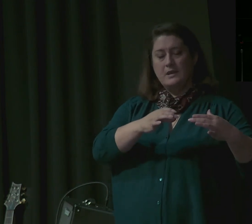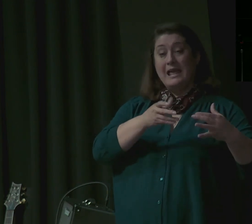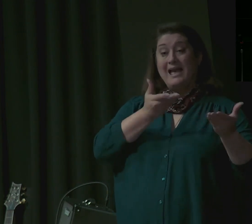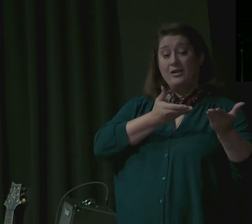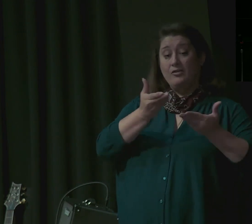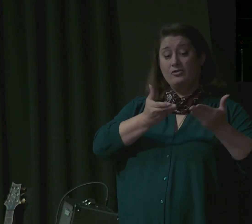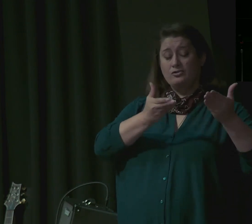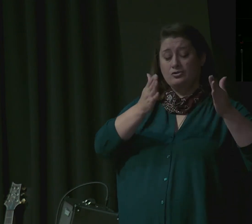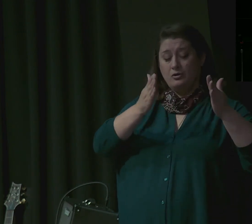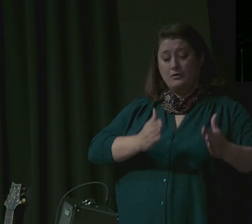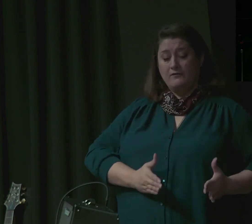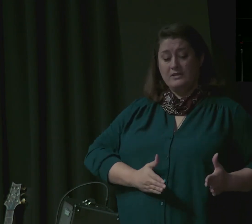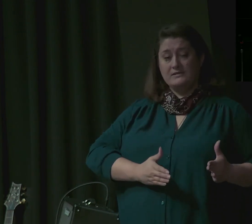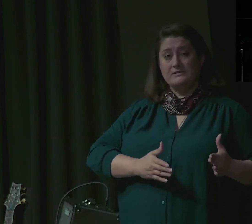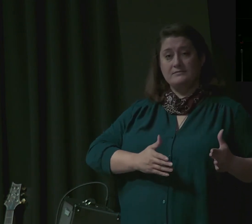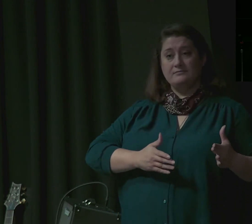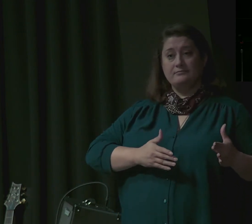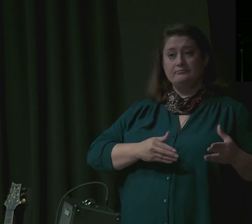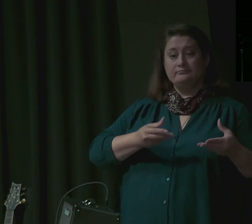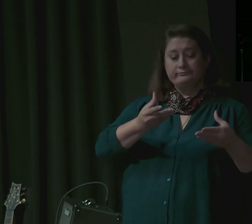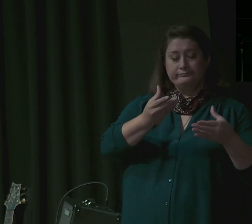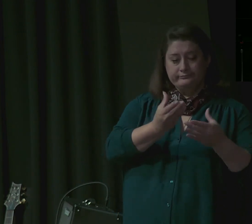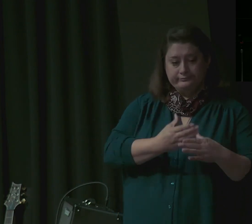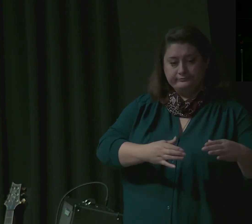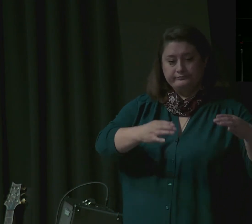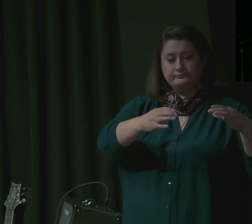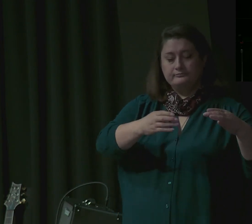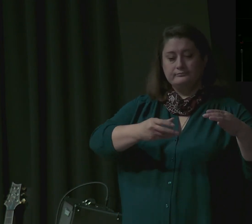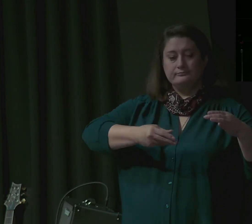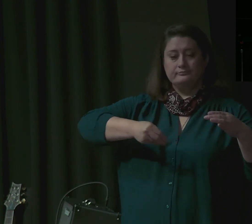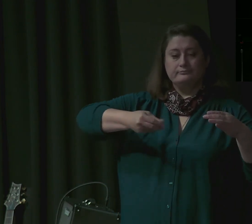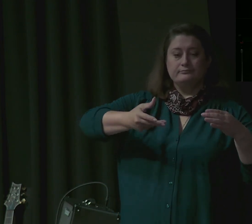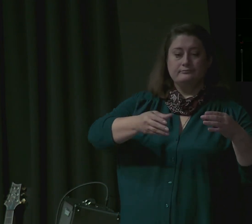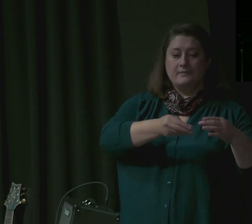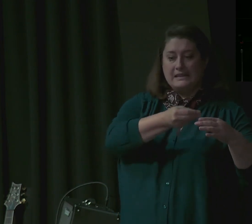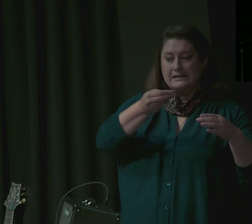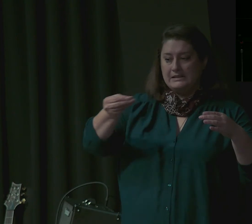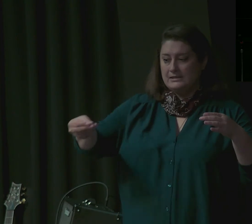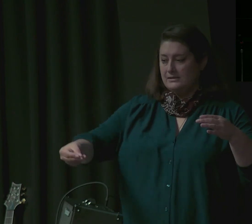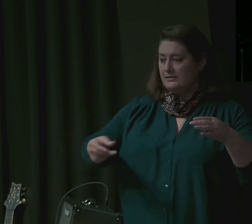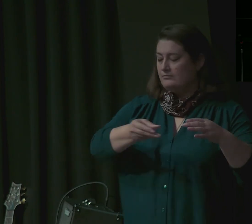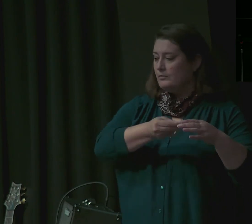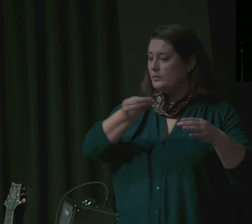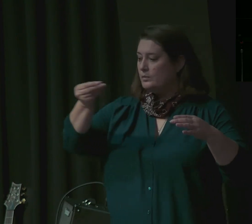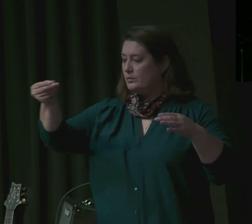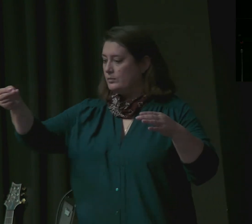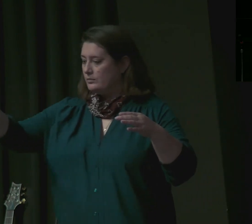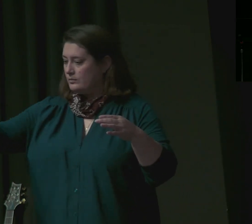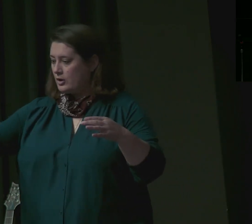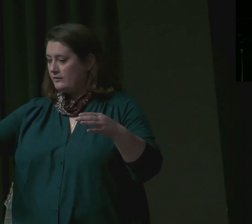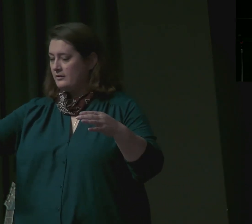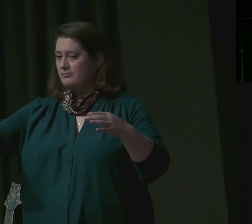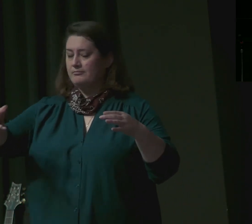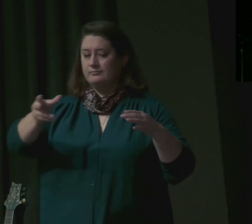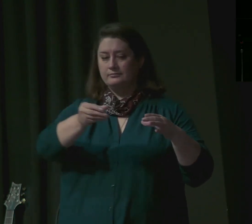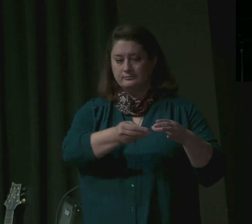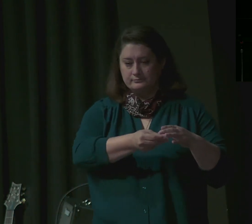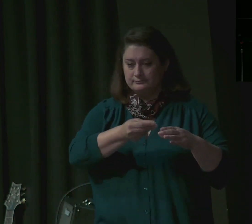a seating order. The place of honor and authority was given to the oldest according to his birthright and around the table they went according